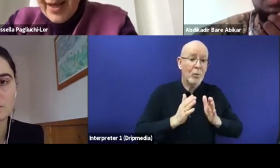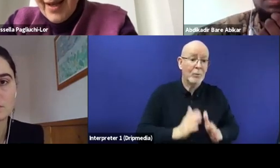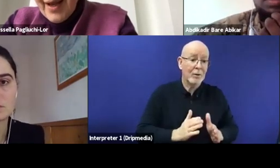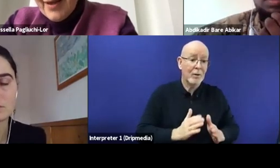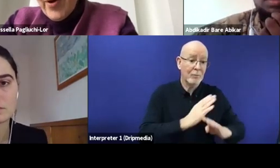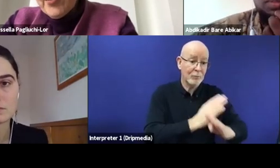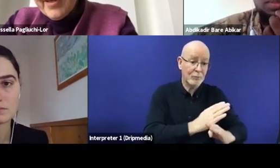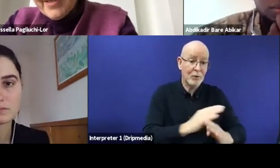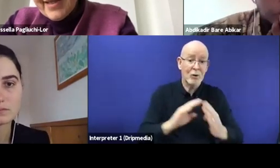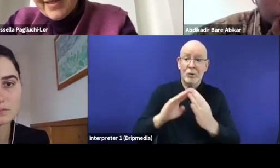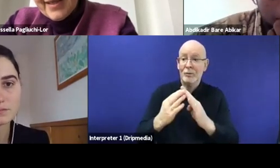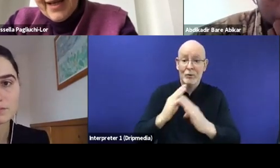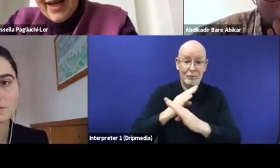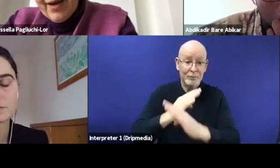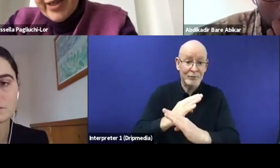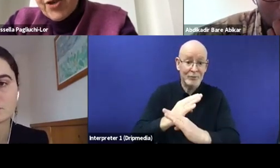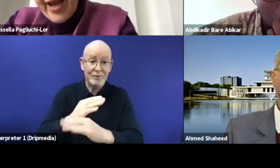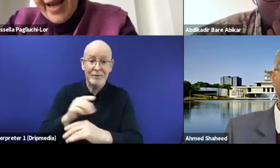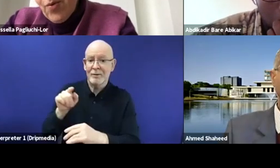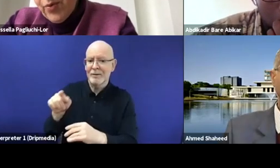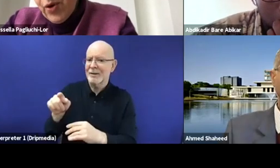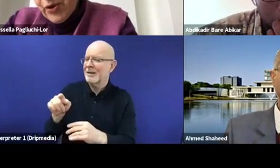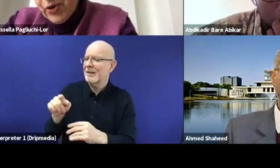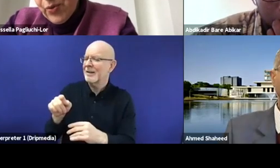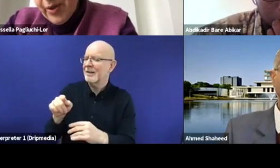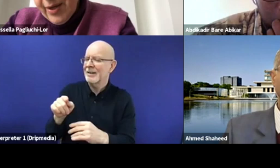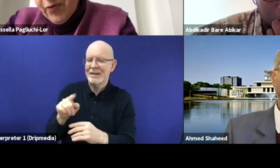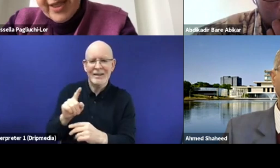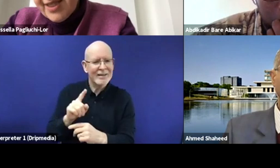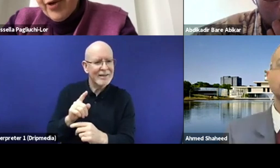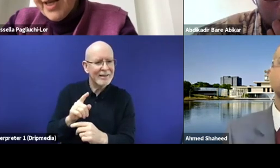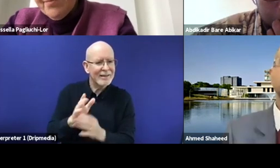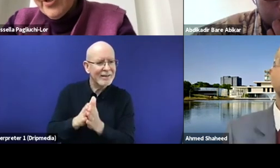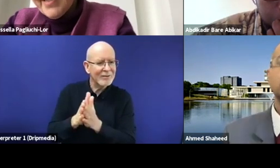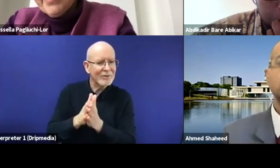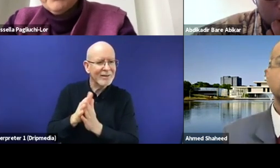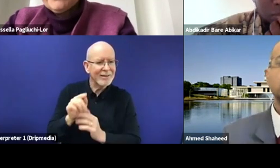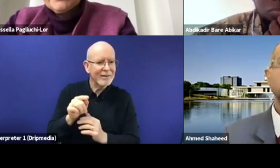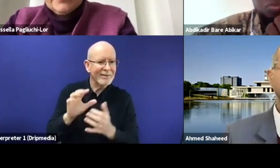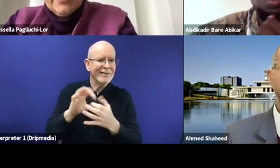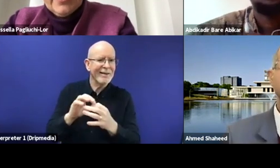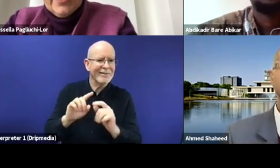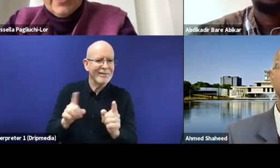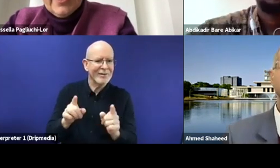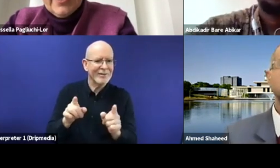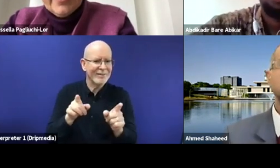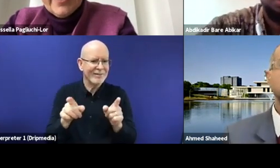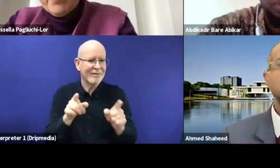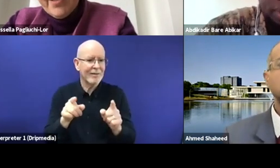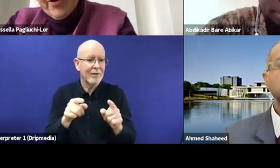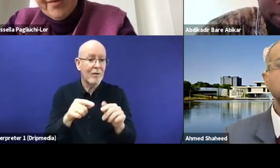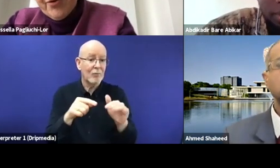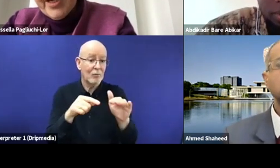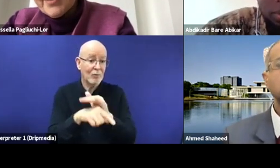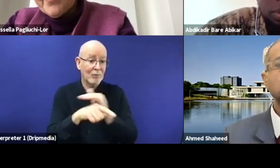do. I think one of the things that will strike anyone who goes to visits, for example, a settlement that has